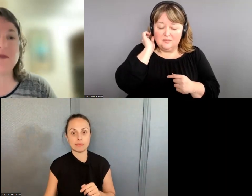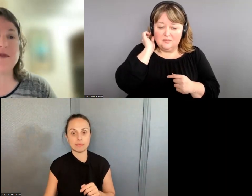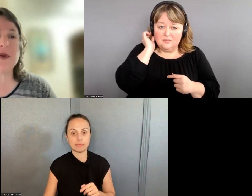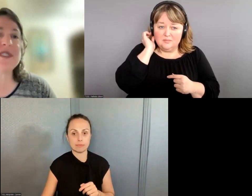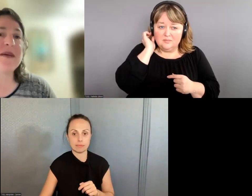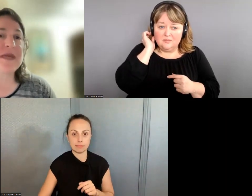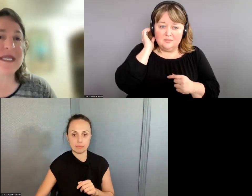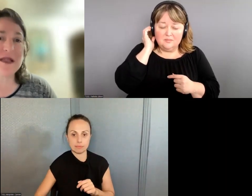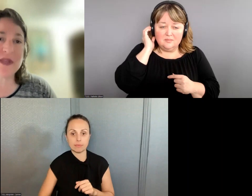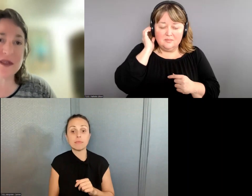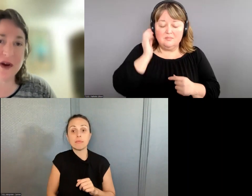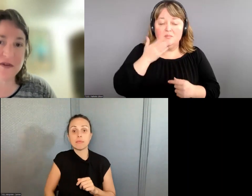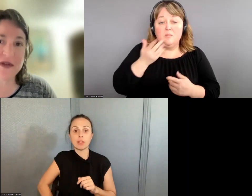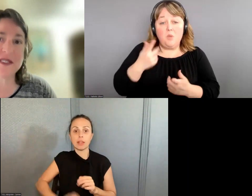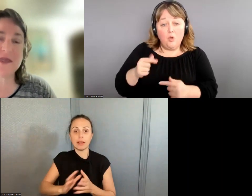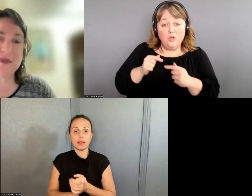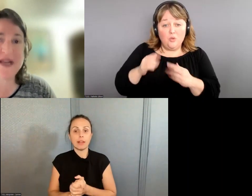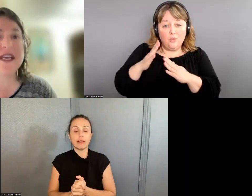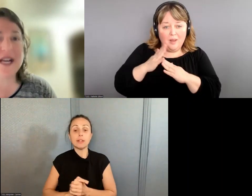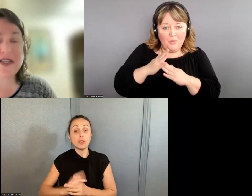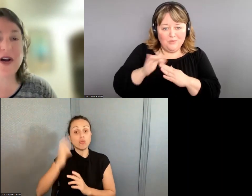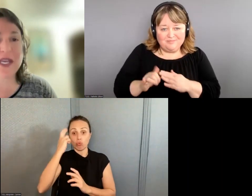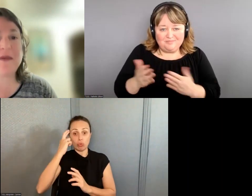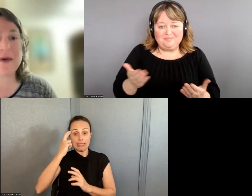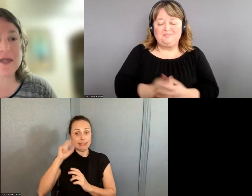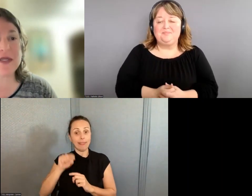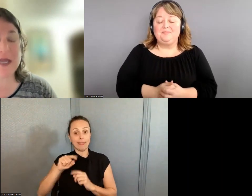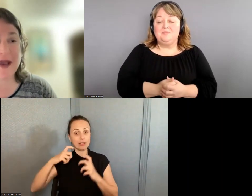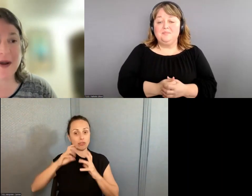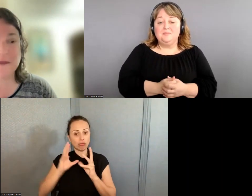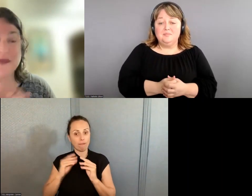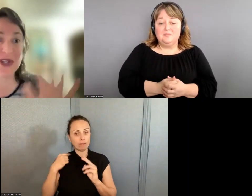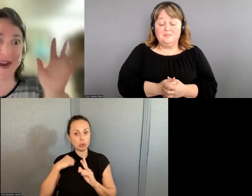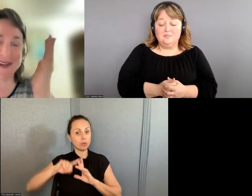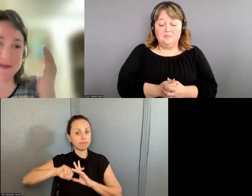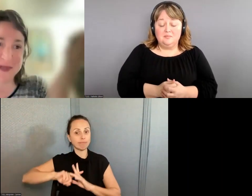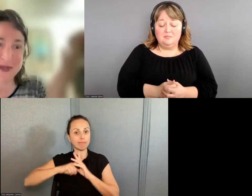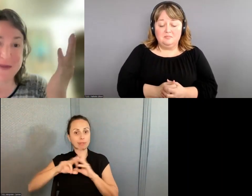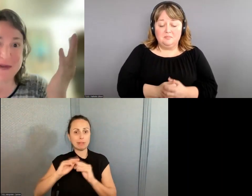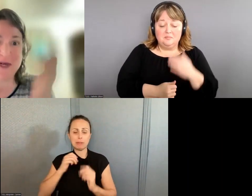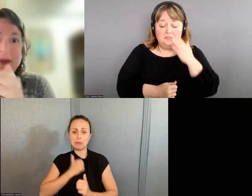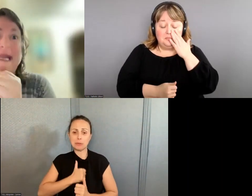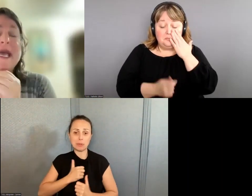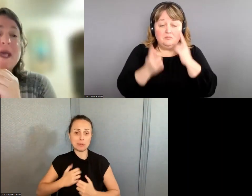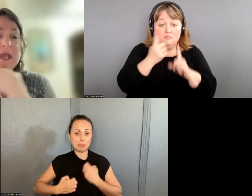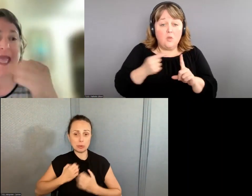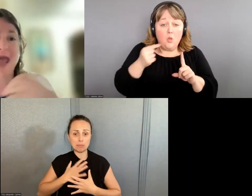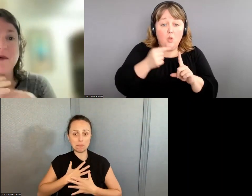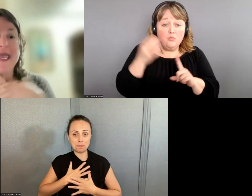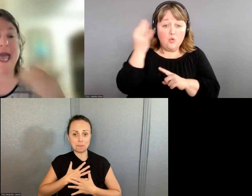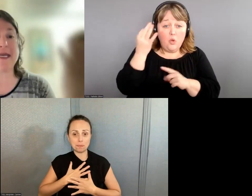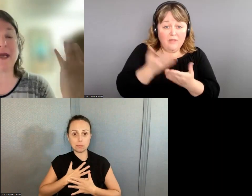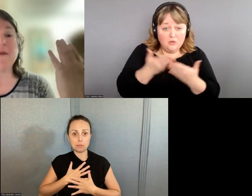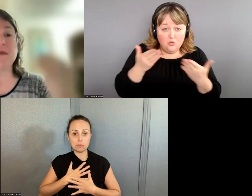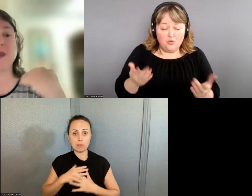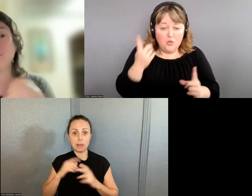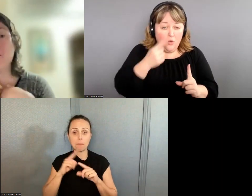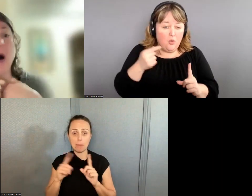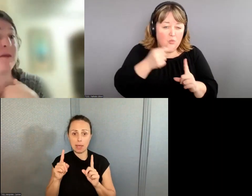the first impetus of this conference was Brenda and I talking about, sorry, I'm all emotional, but can we